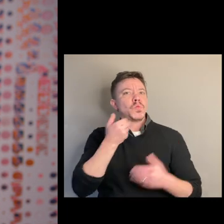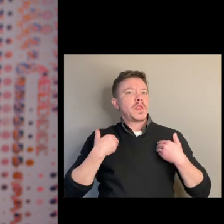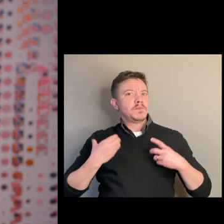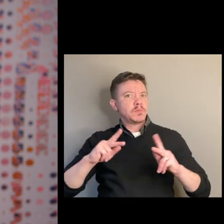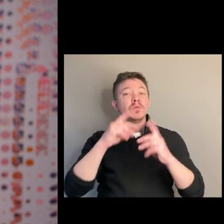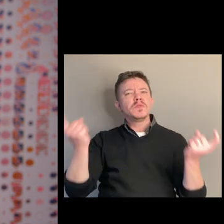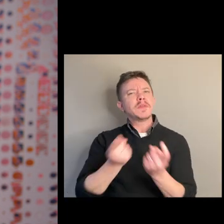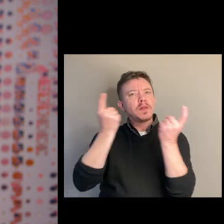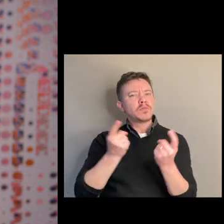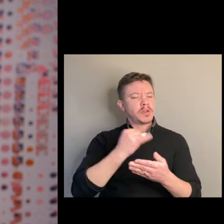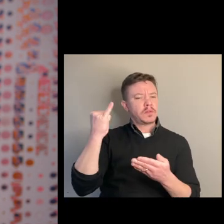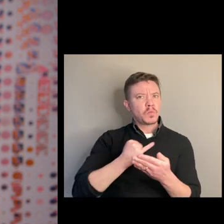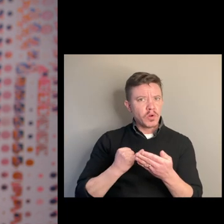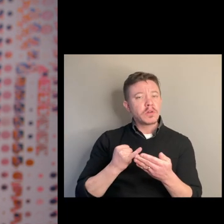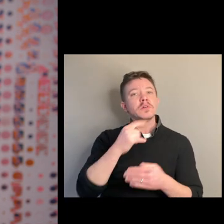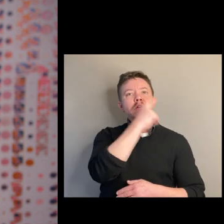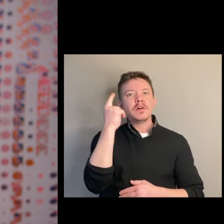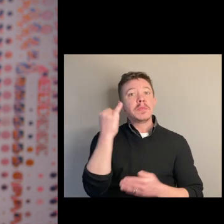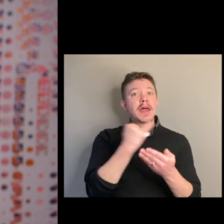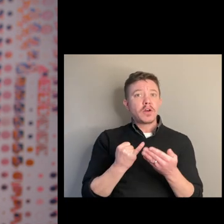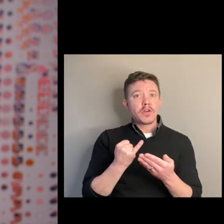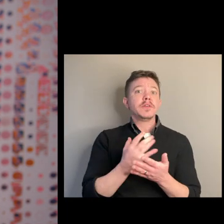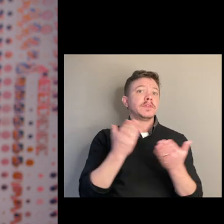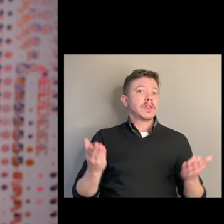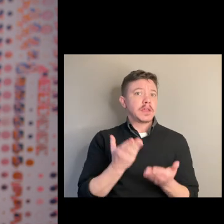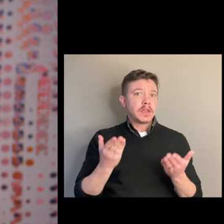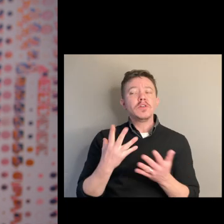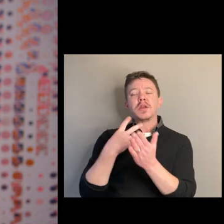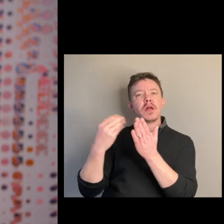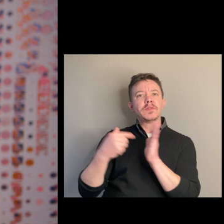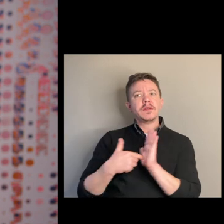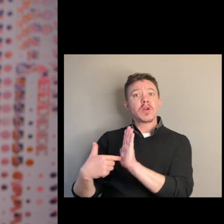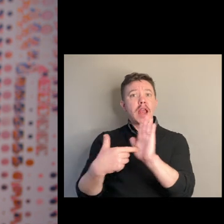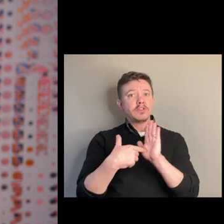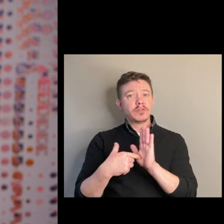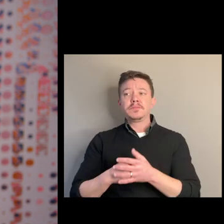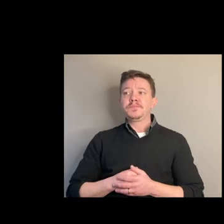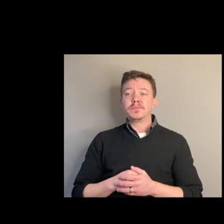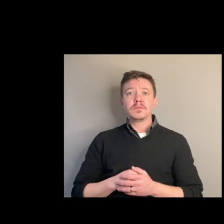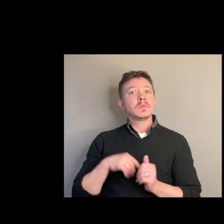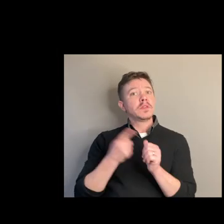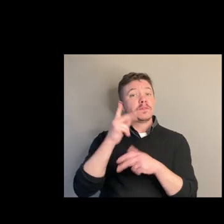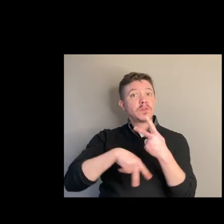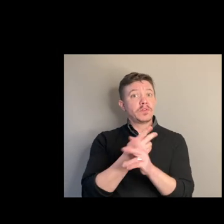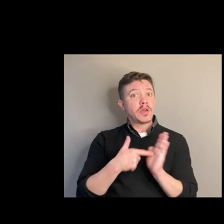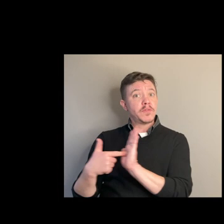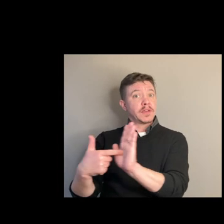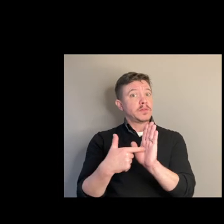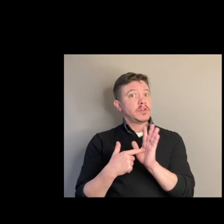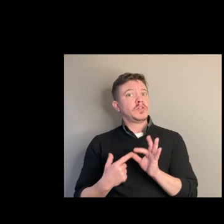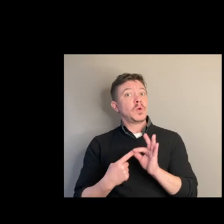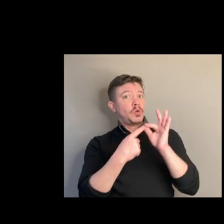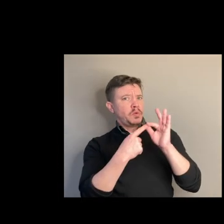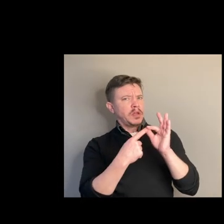will soon be able to celebrate the work of Black artists in and outside of our collection. It is the first